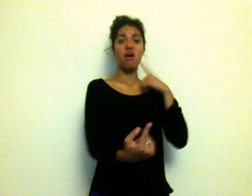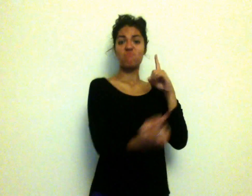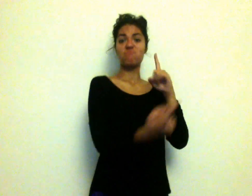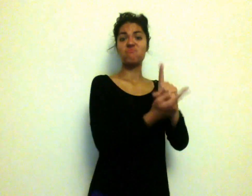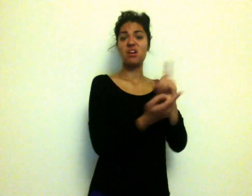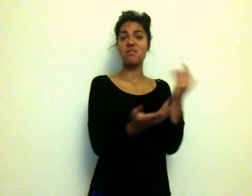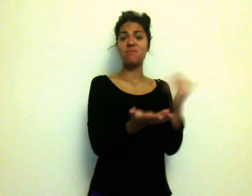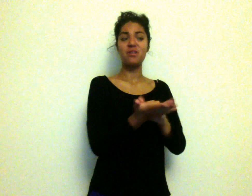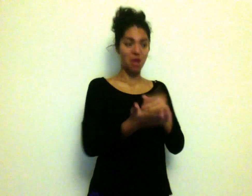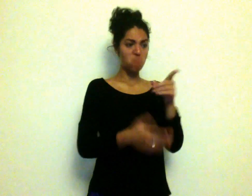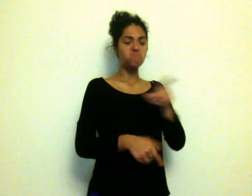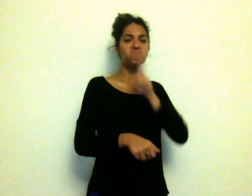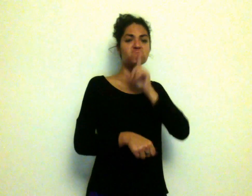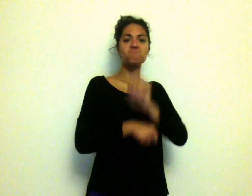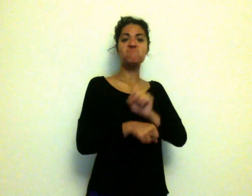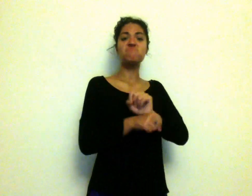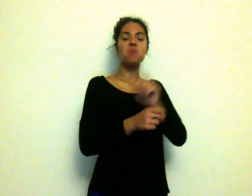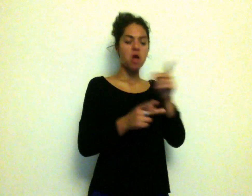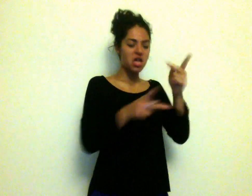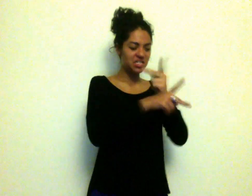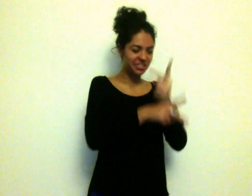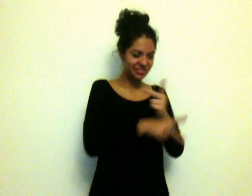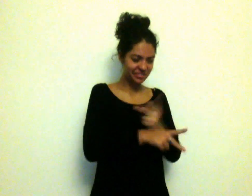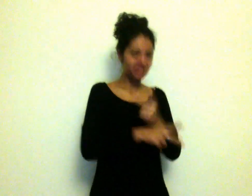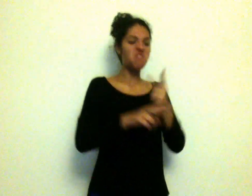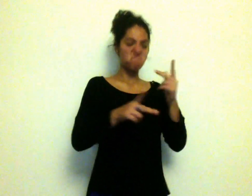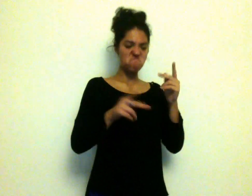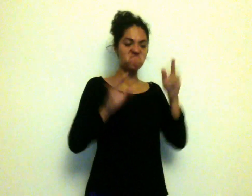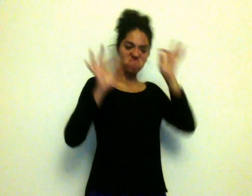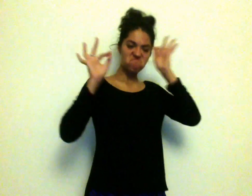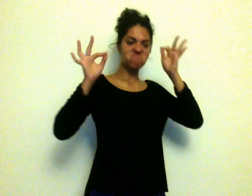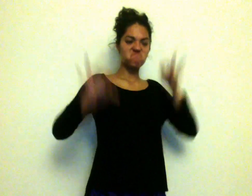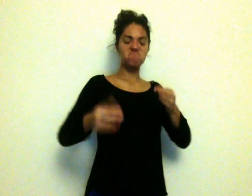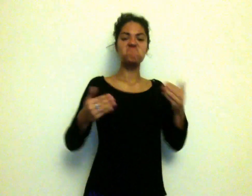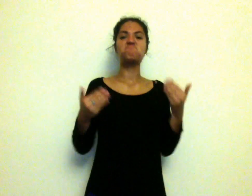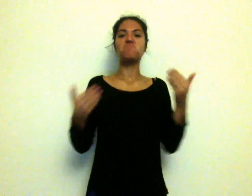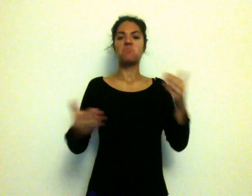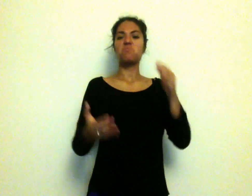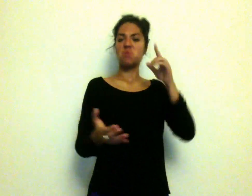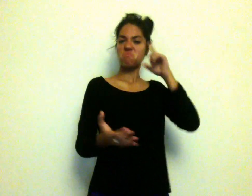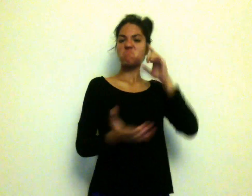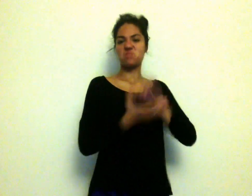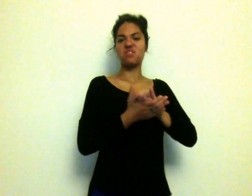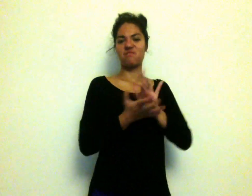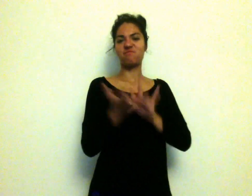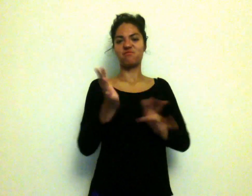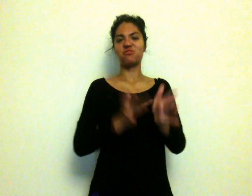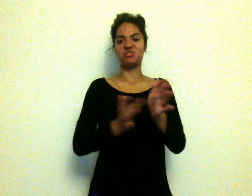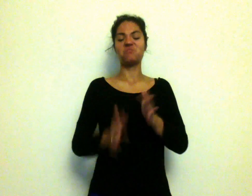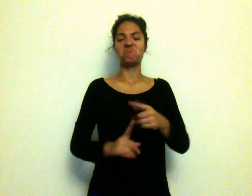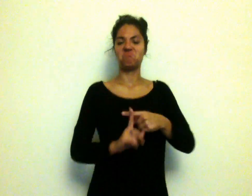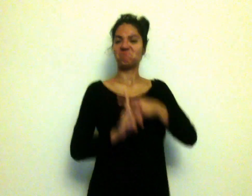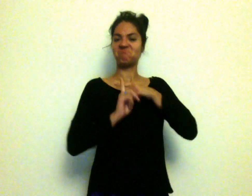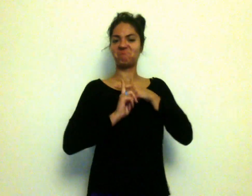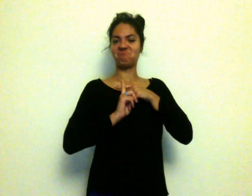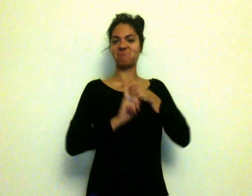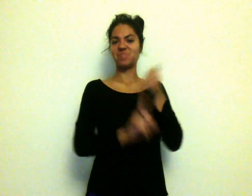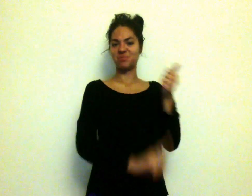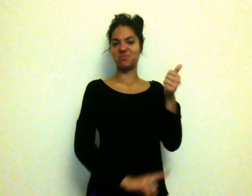to get those questions sorted out, and he had made his commitment to Jesus Christ. His name was Shahzad. Now, after the meeting was over